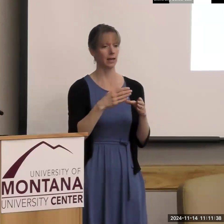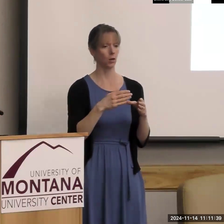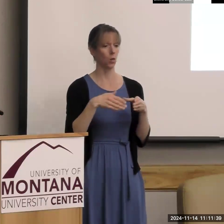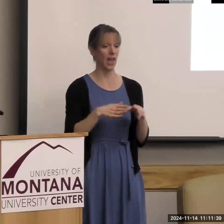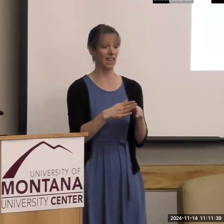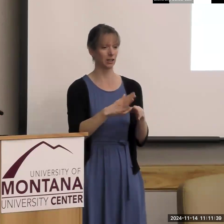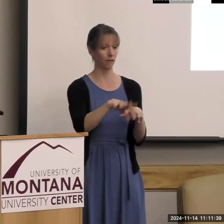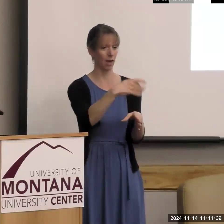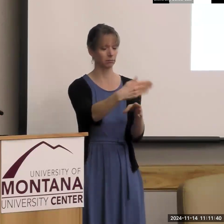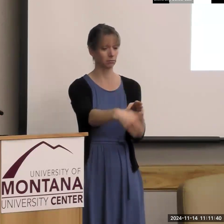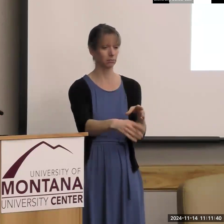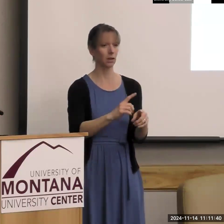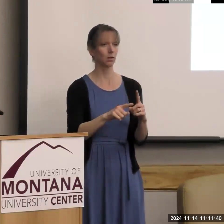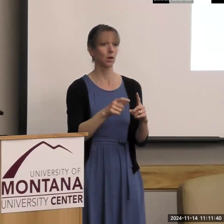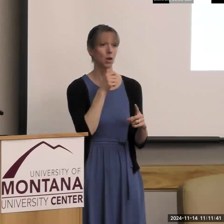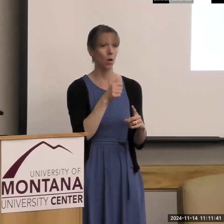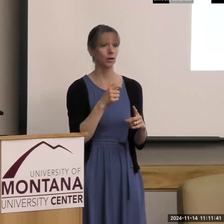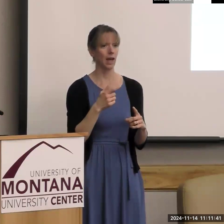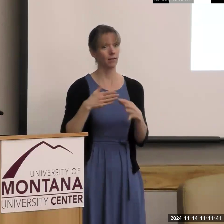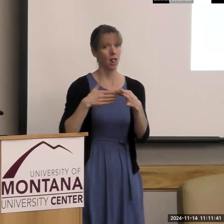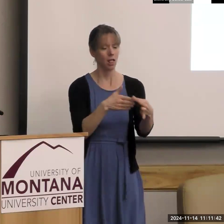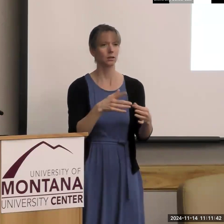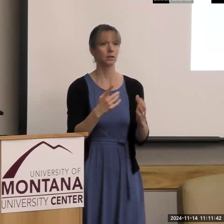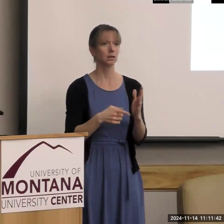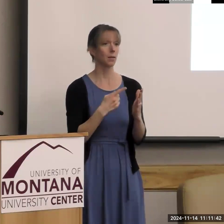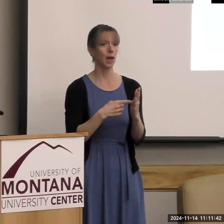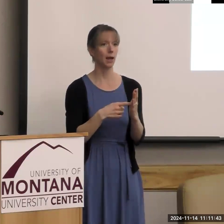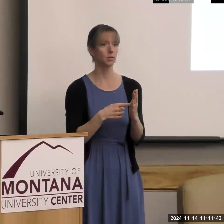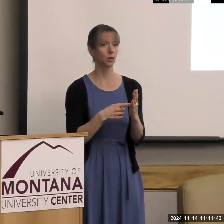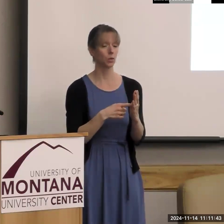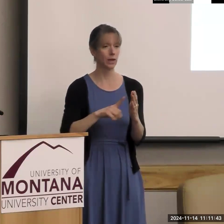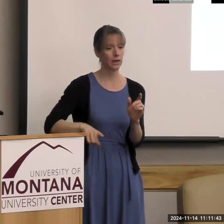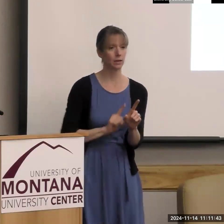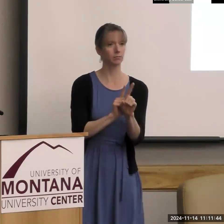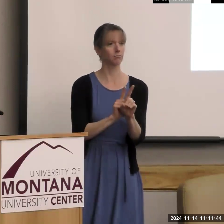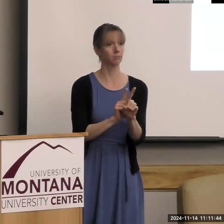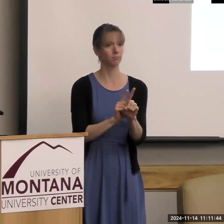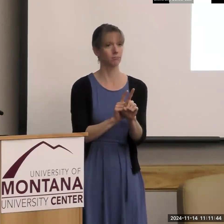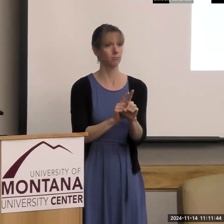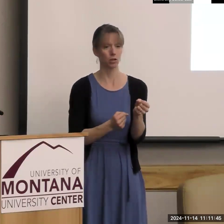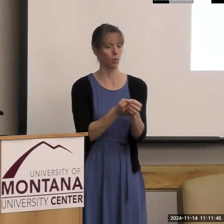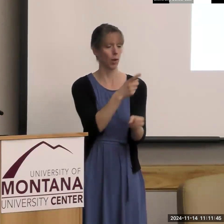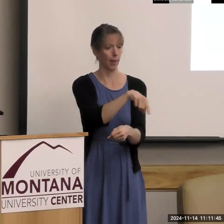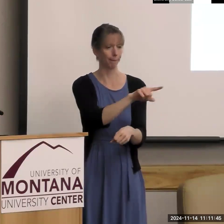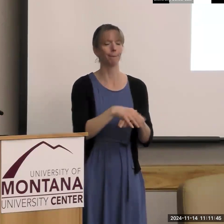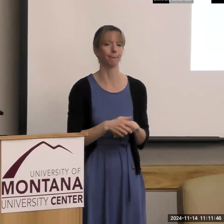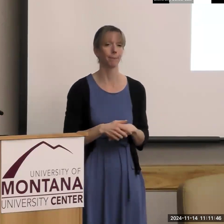on the point of the spear all the time, right? Sometimes we need to be on the handle, and that's okay. So don't really like that